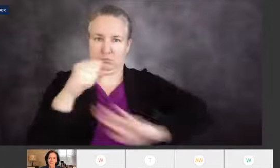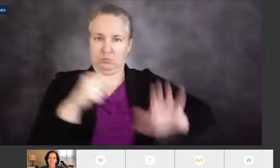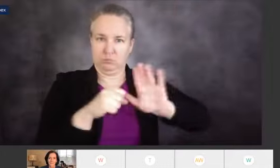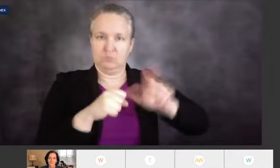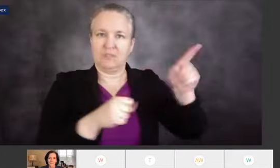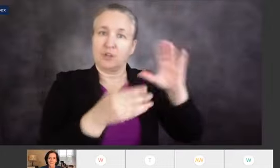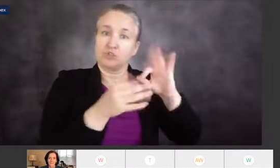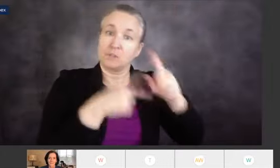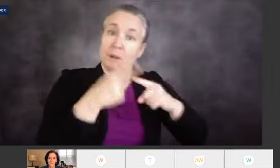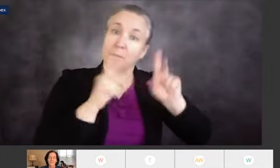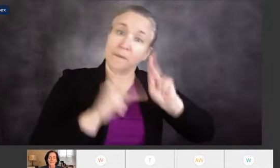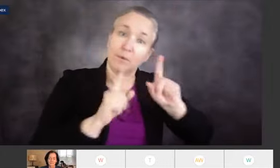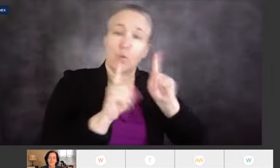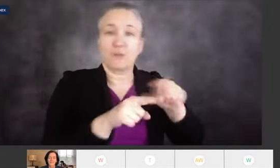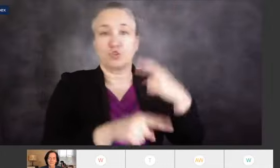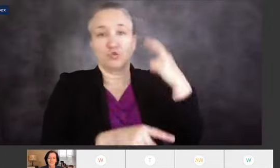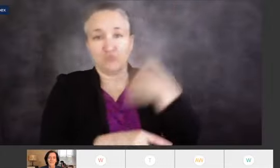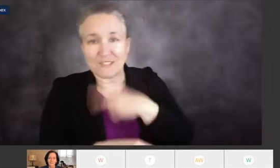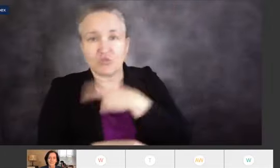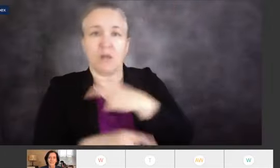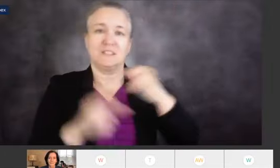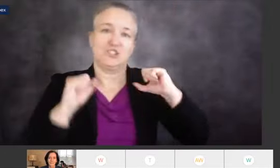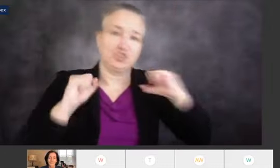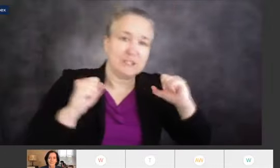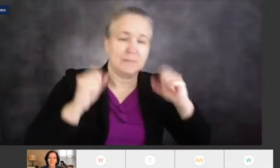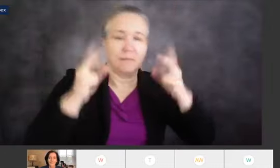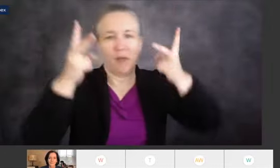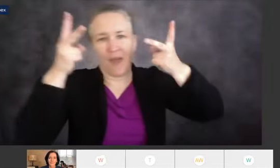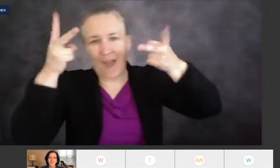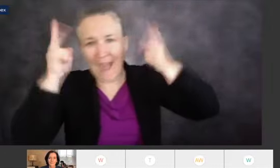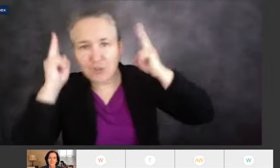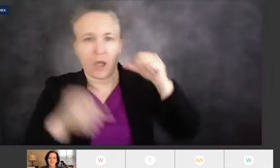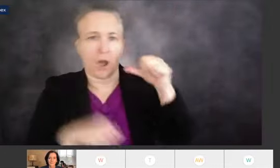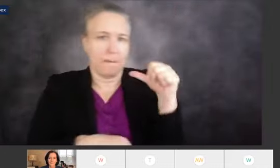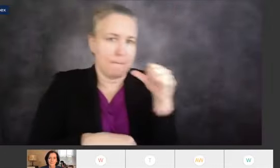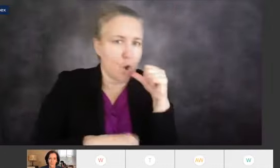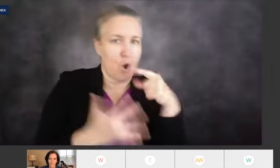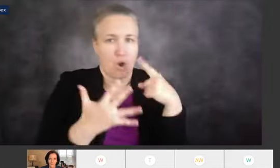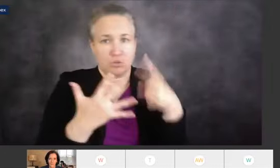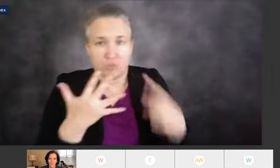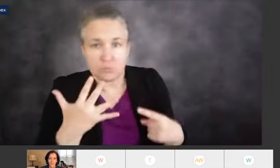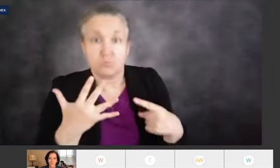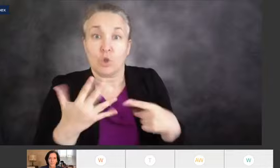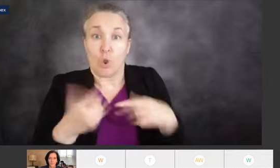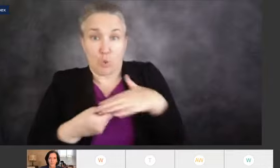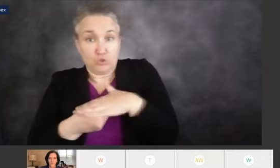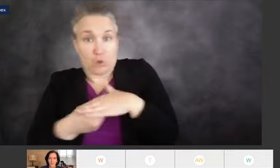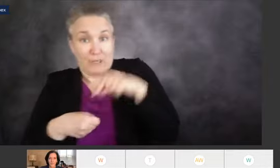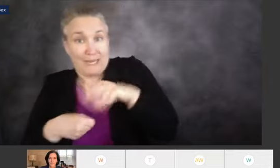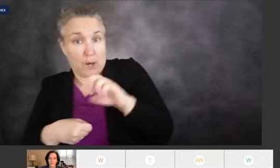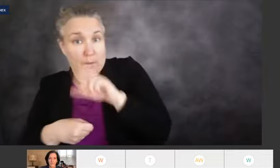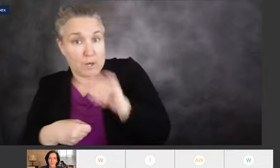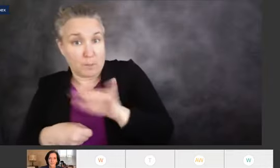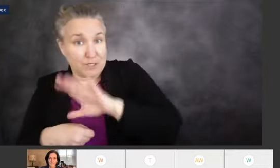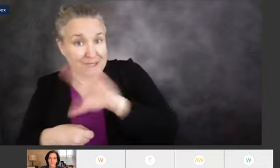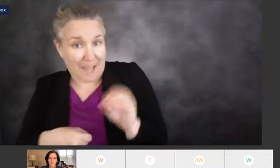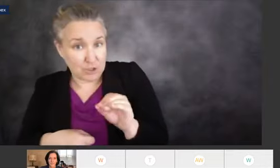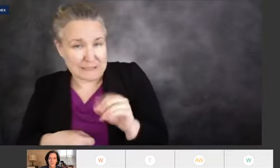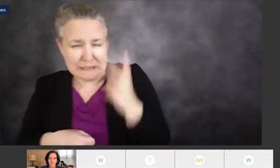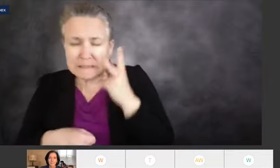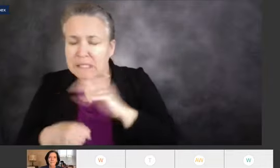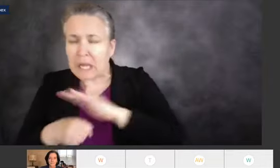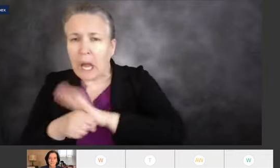that went to restaurants and bars and hair salons and gyms. And I'm curious what we're seeing here locally with where we are seeing